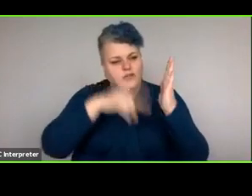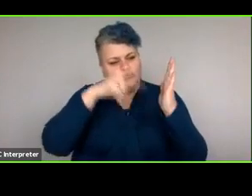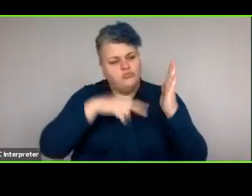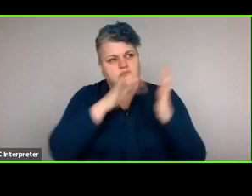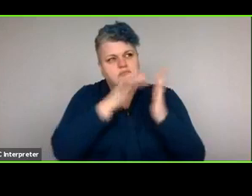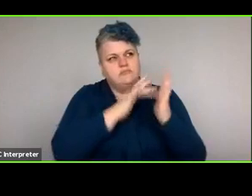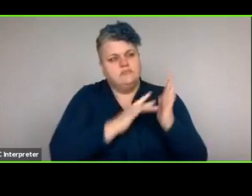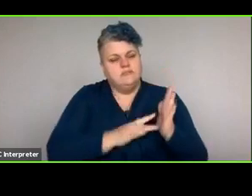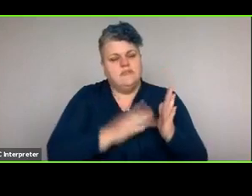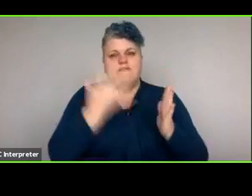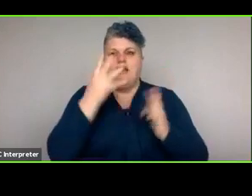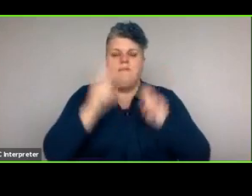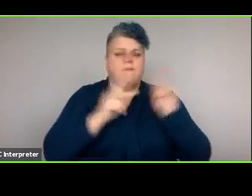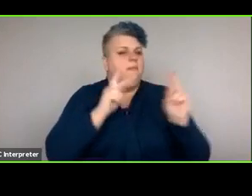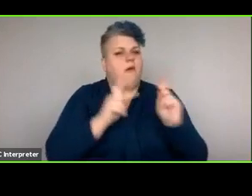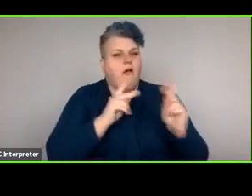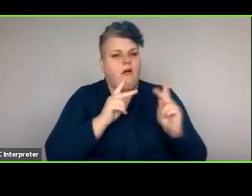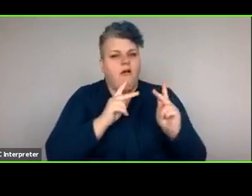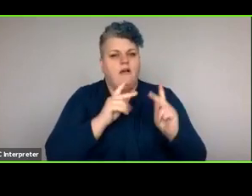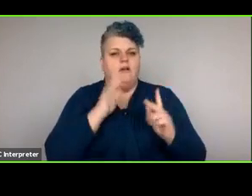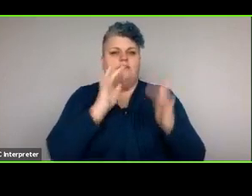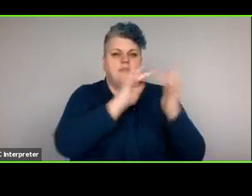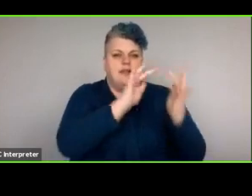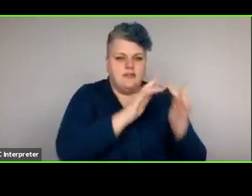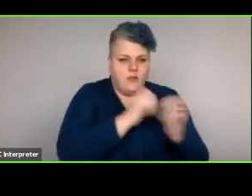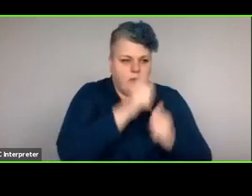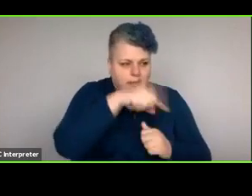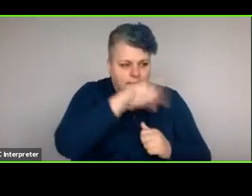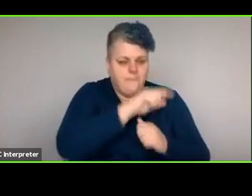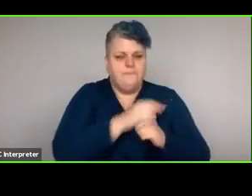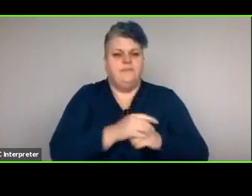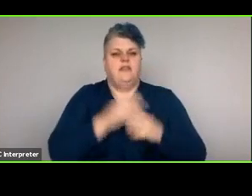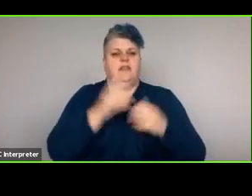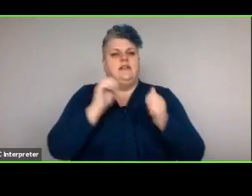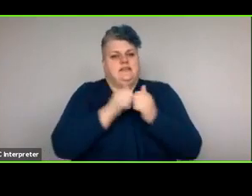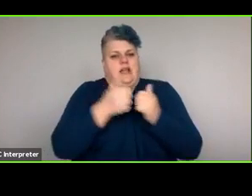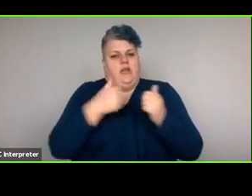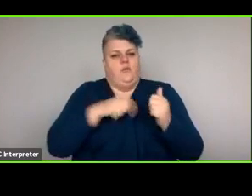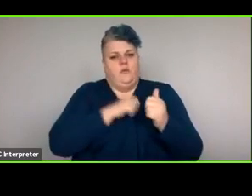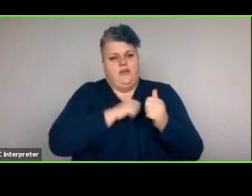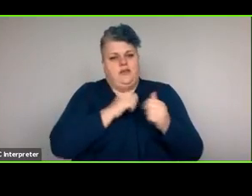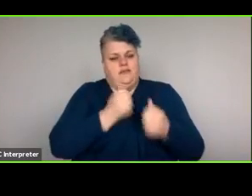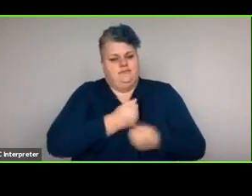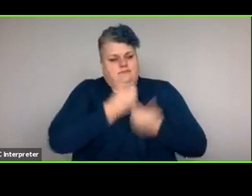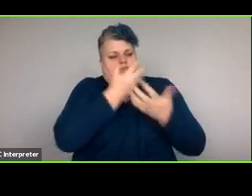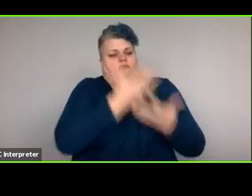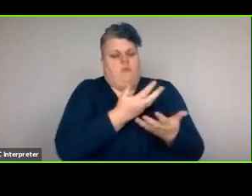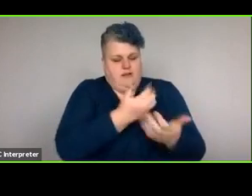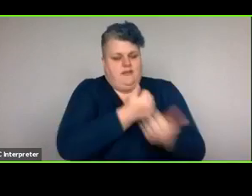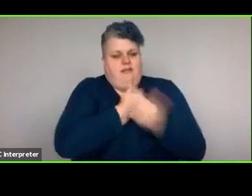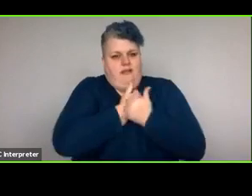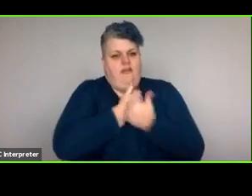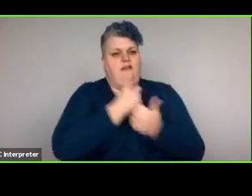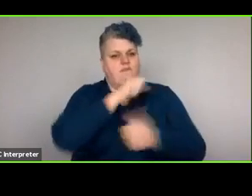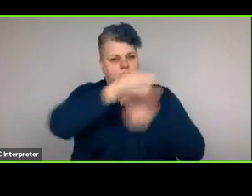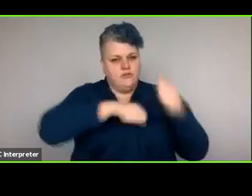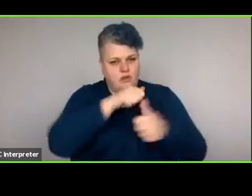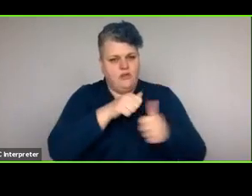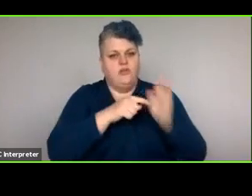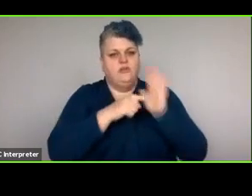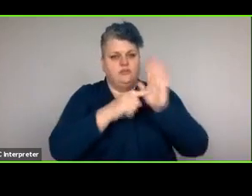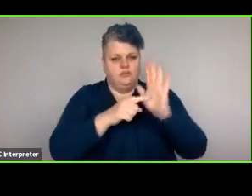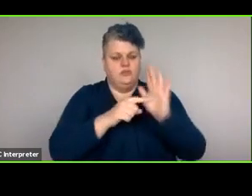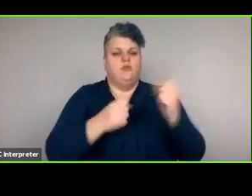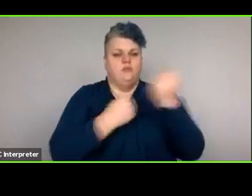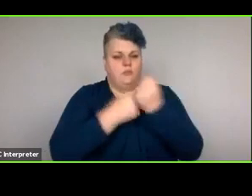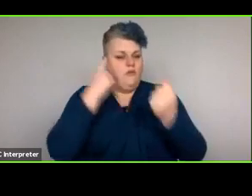5 people and make sure you stay in contact with them. These are ways that we express love for each other and continue to show our support for